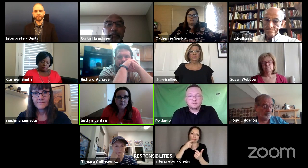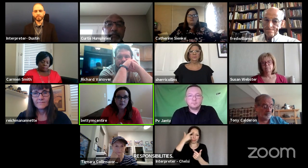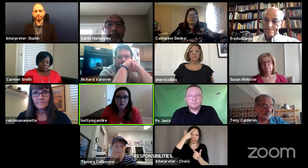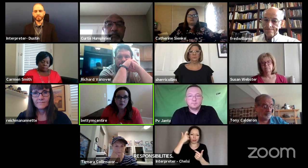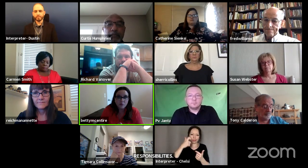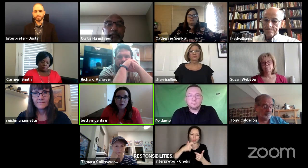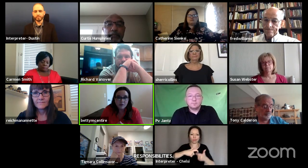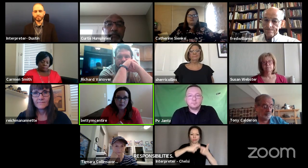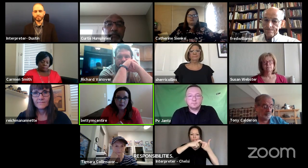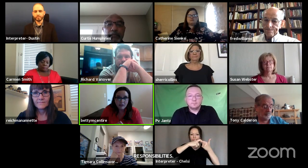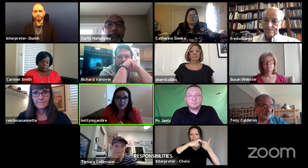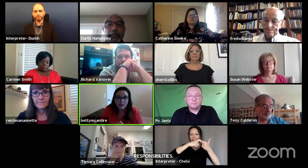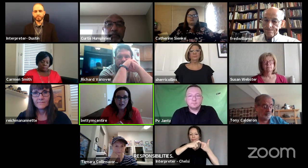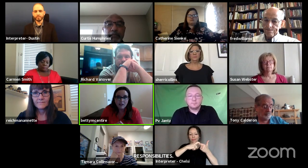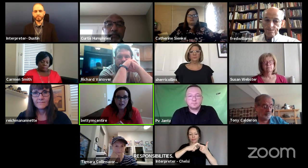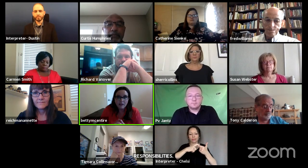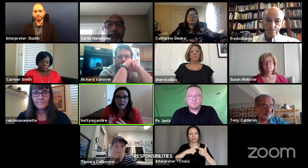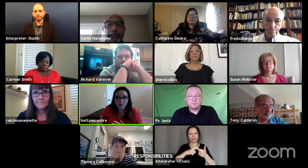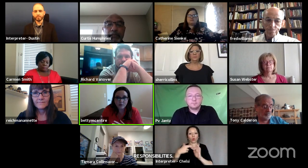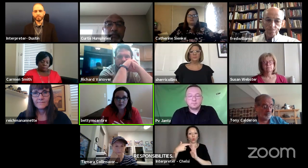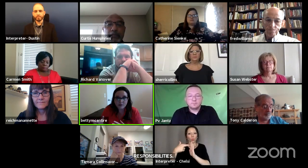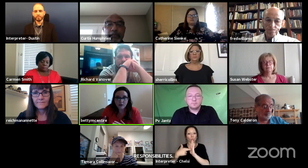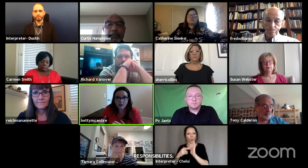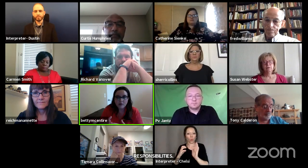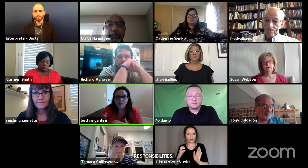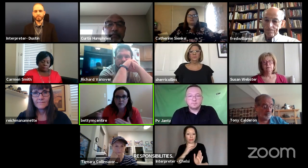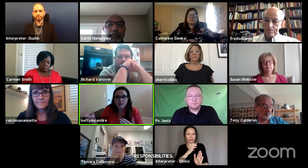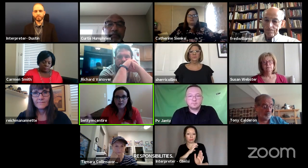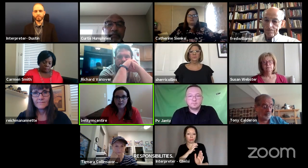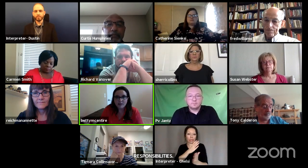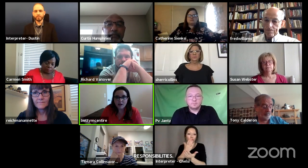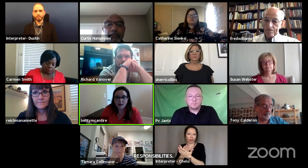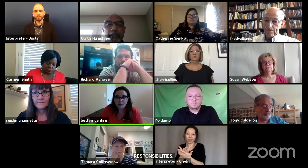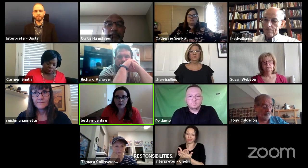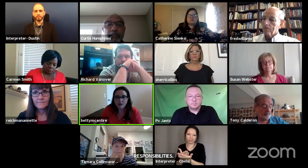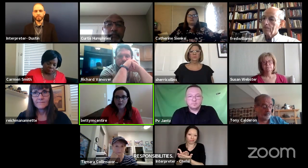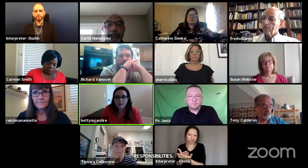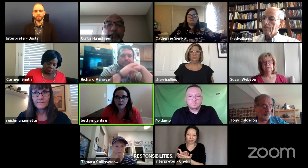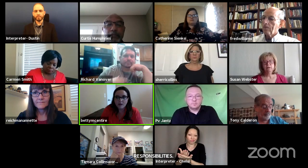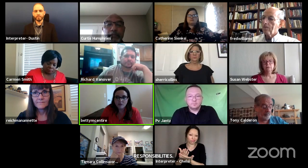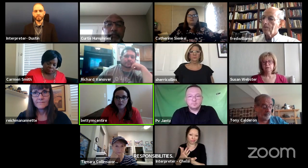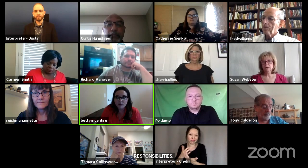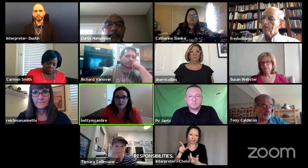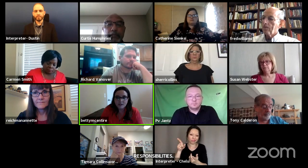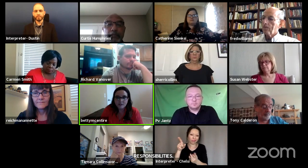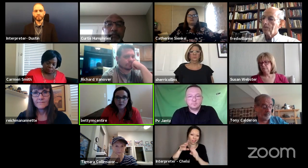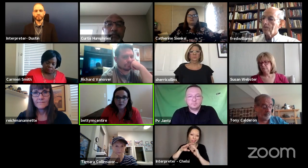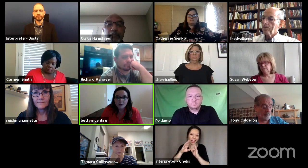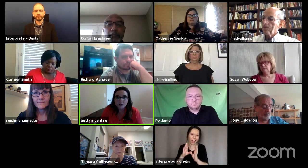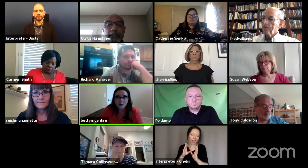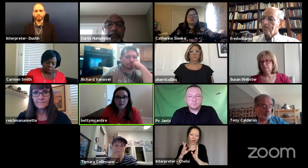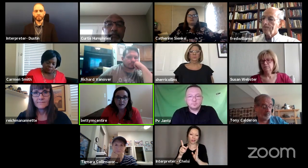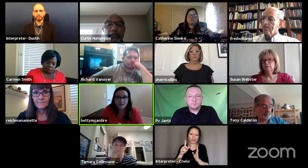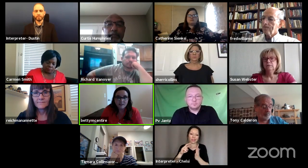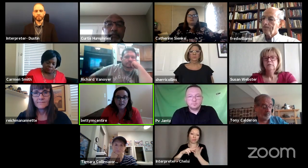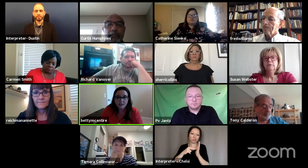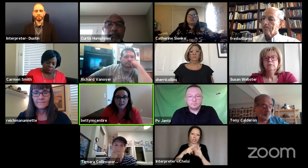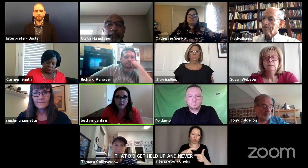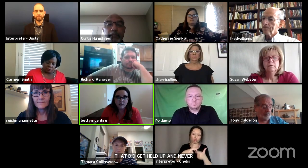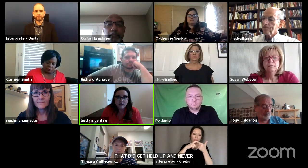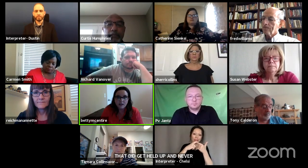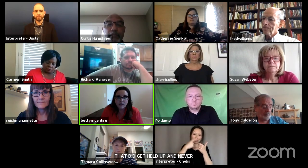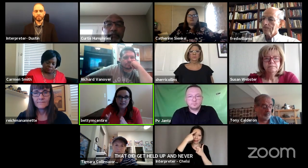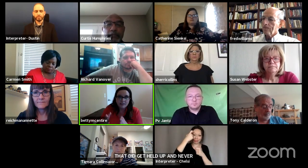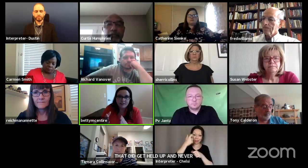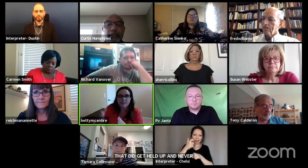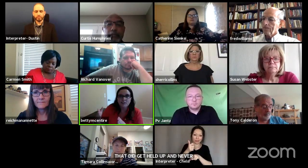never made it to the rules committee in the House. So by the time they went to recess for